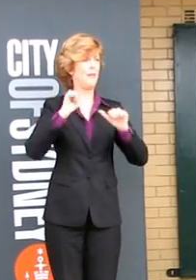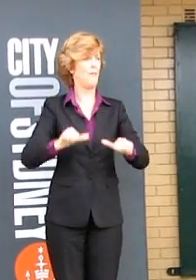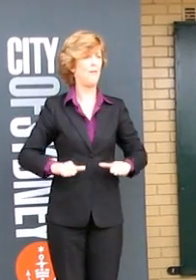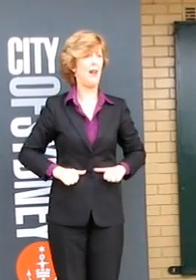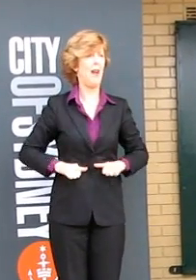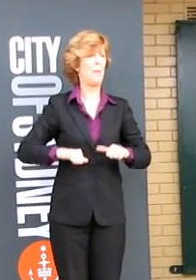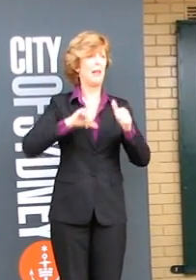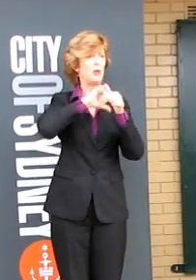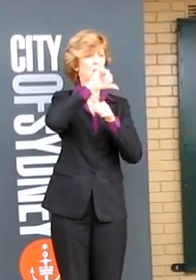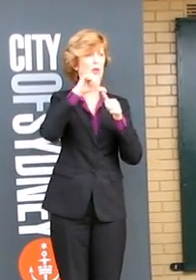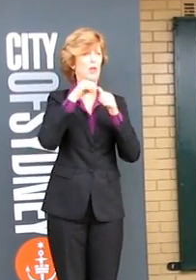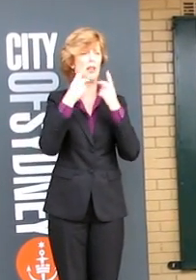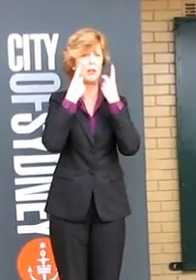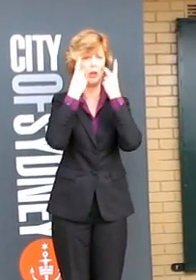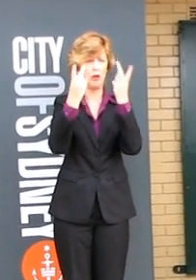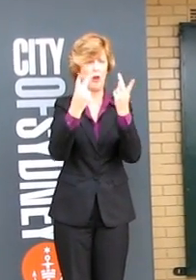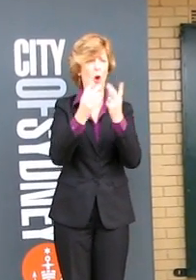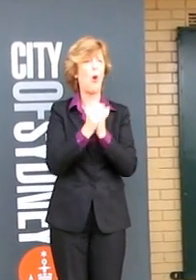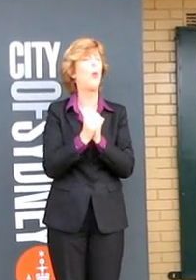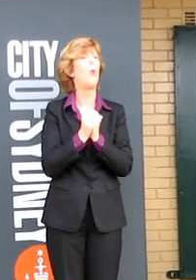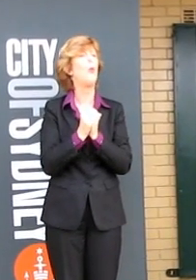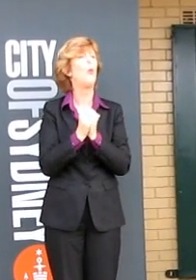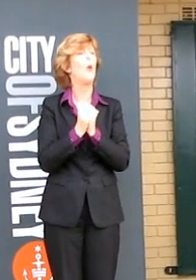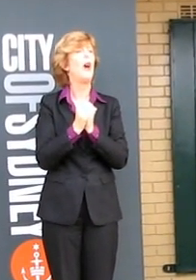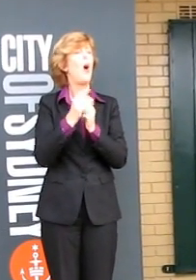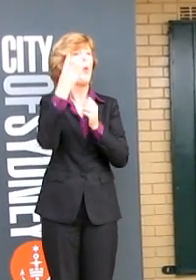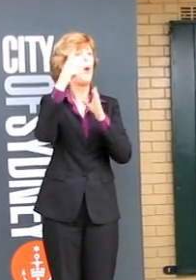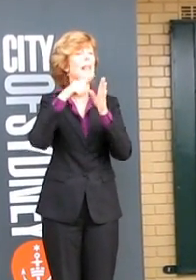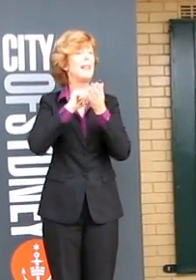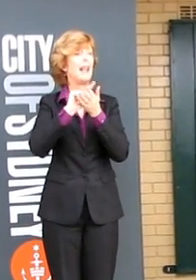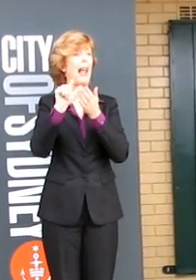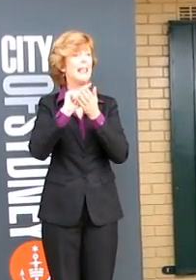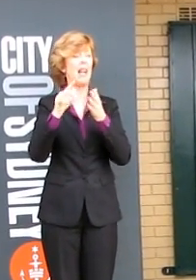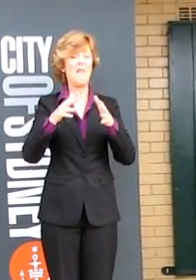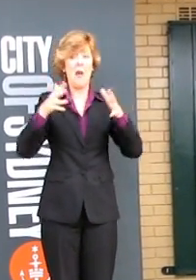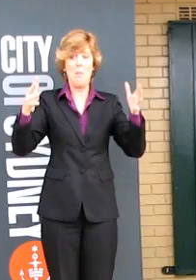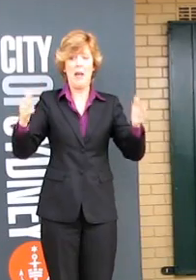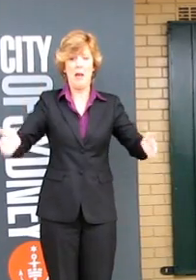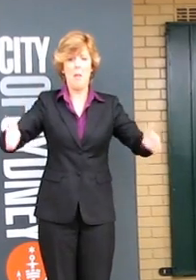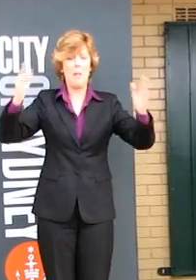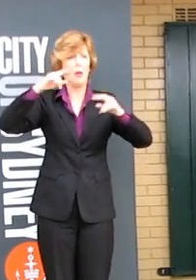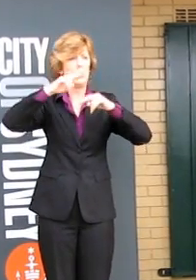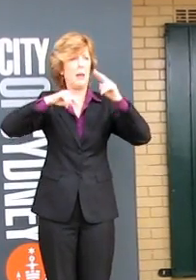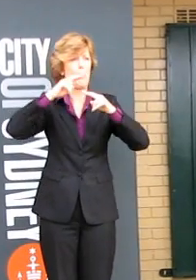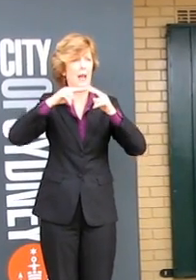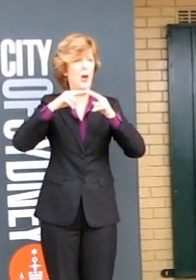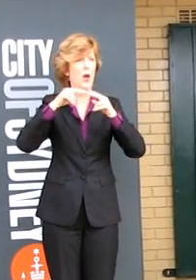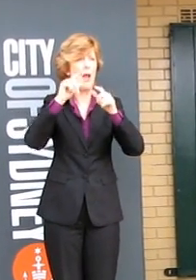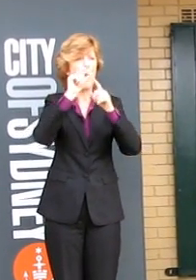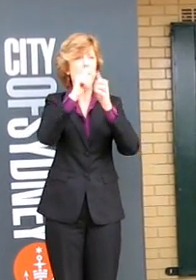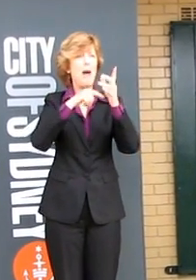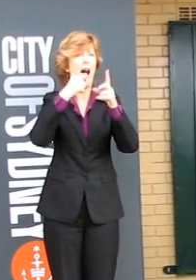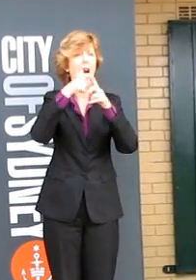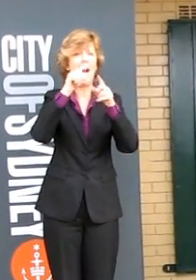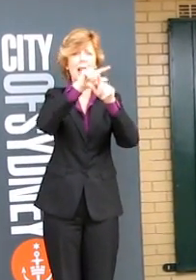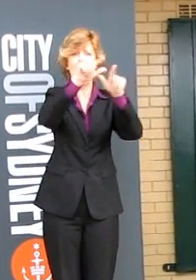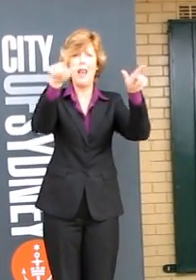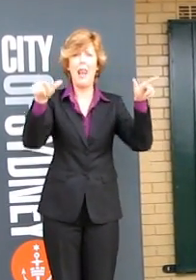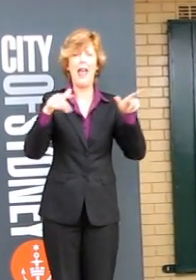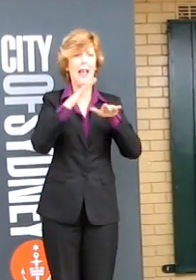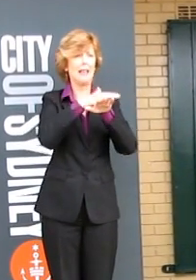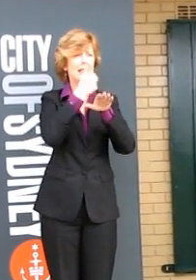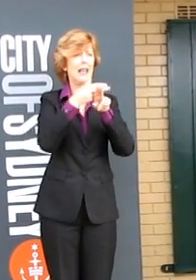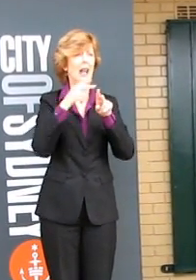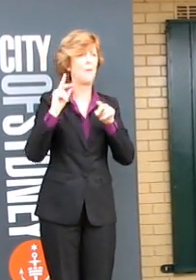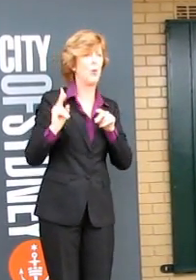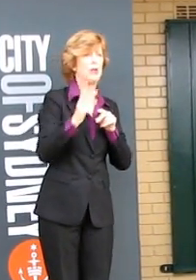show. And the following year, a large building was erected and the park was landscaped for the second international intercolonial